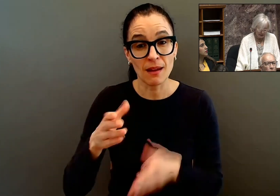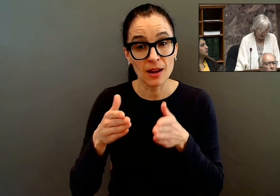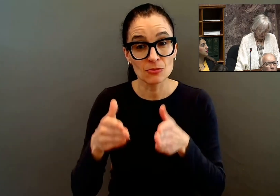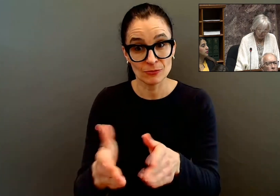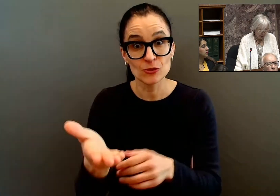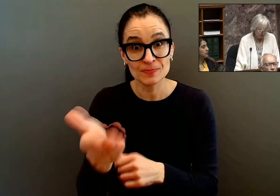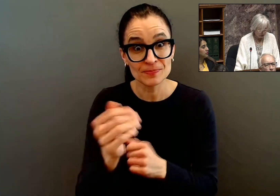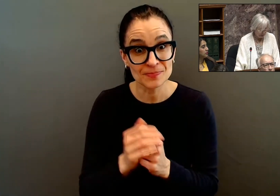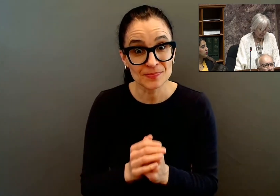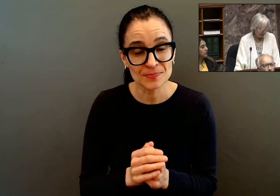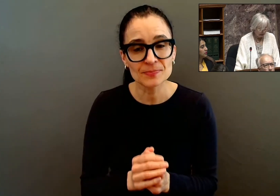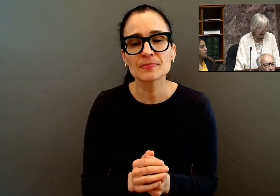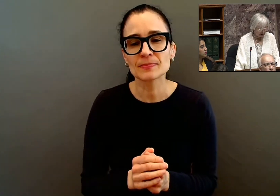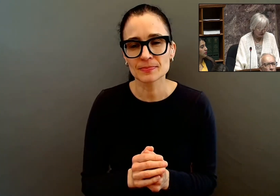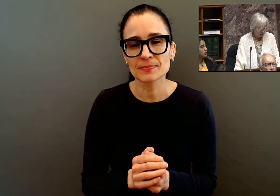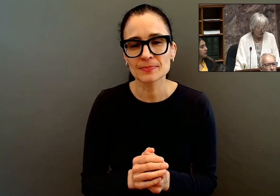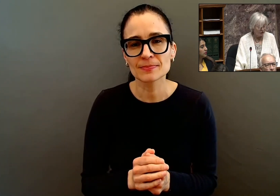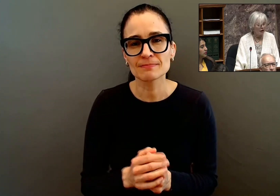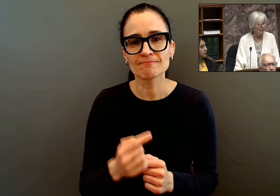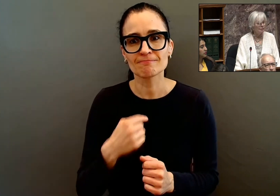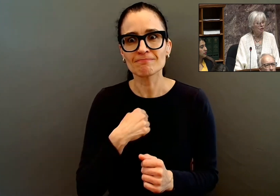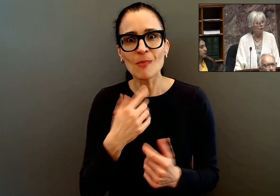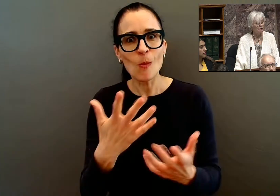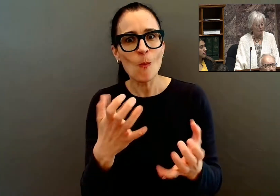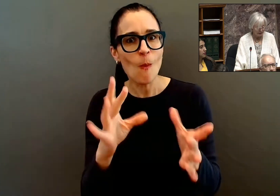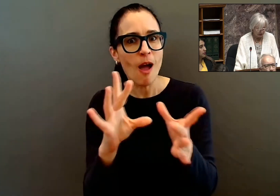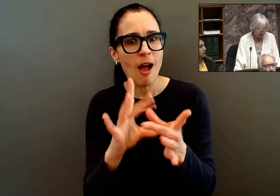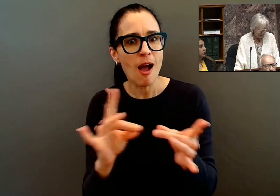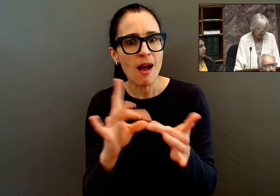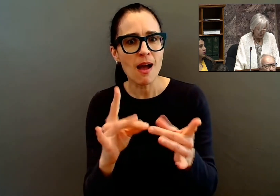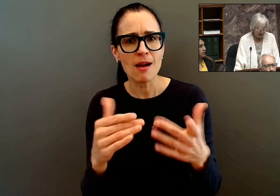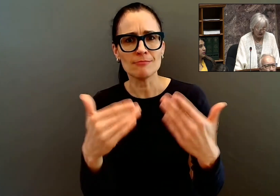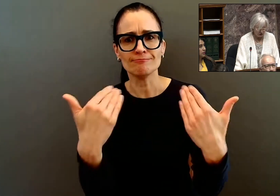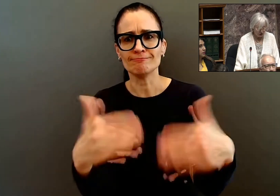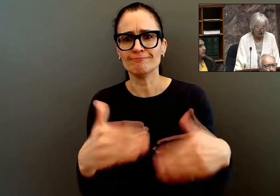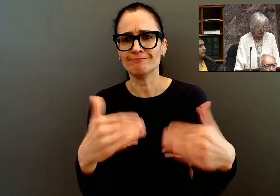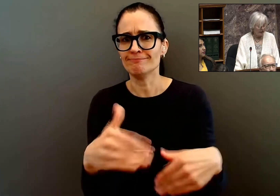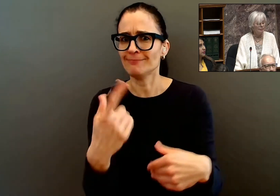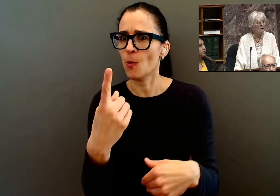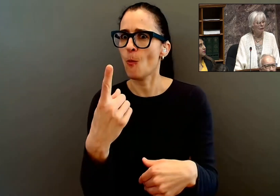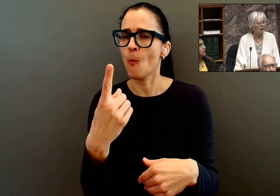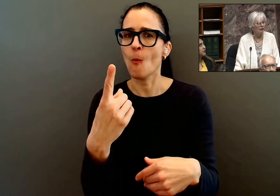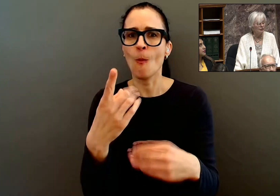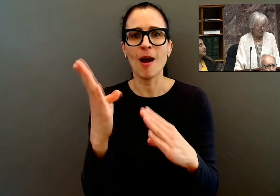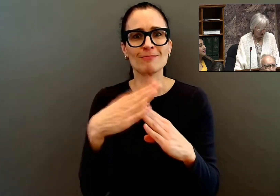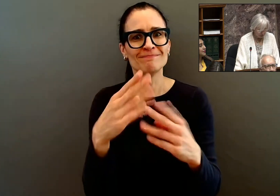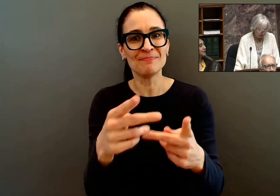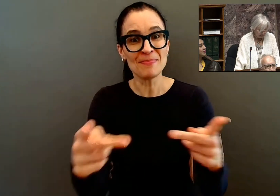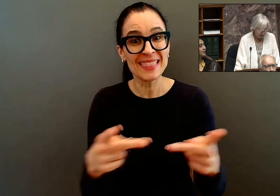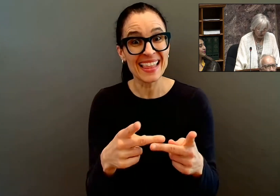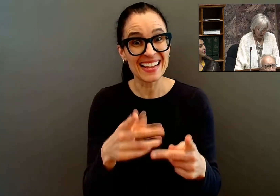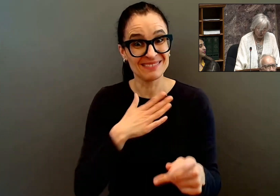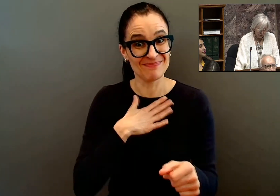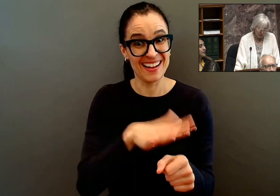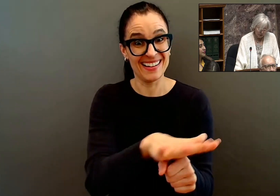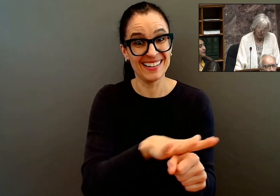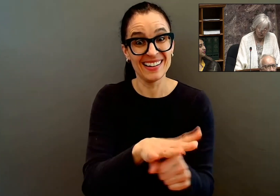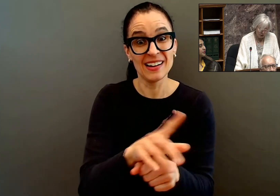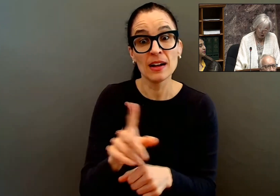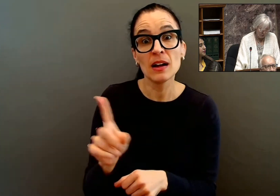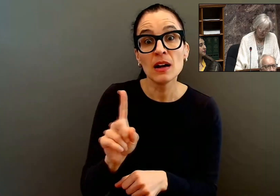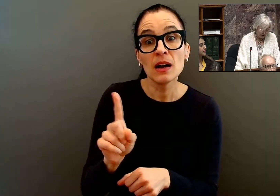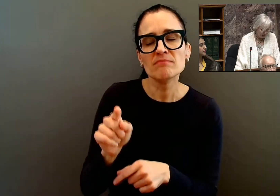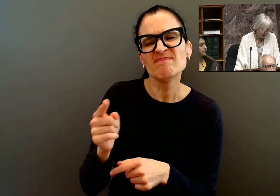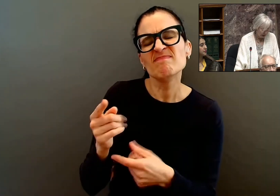riding, founded by the late, longtime Surrey residents Chick and Marilyn Stewart. The